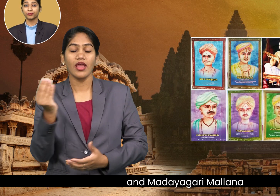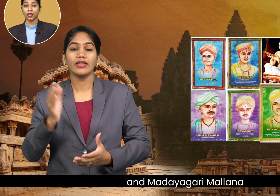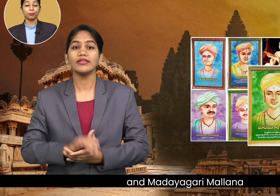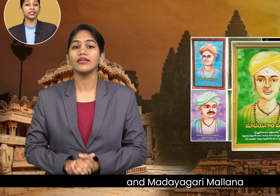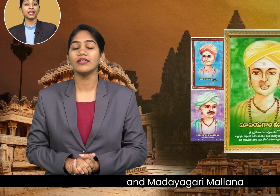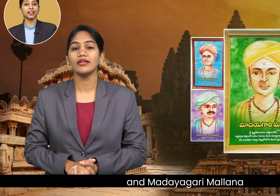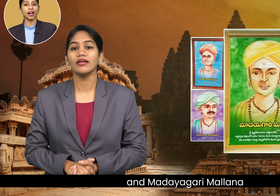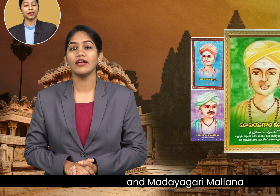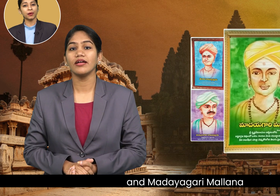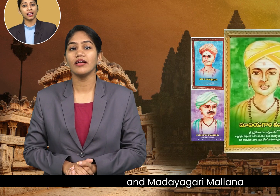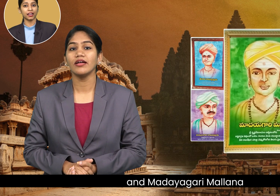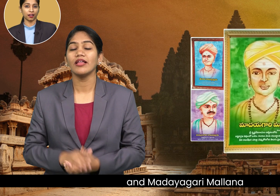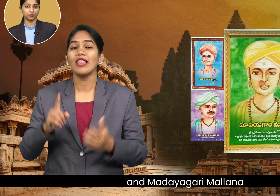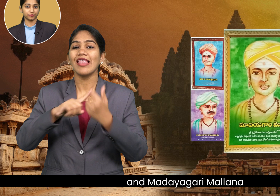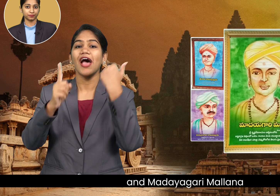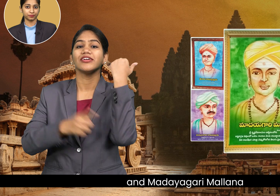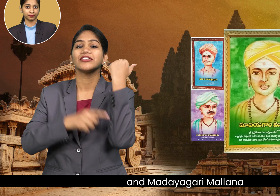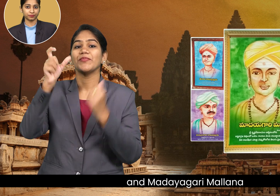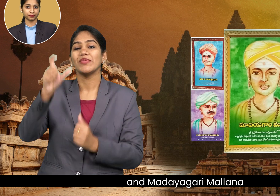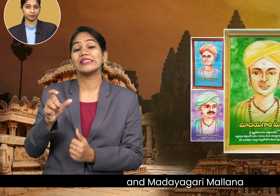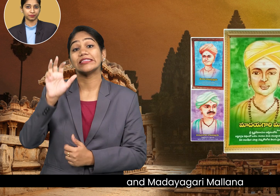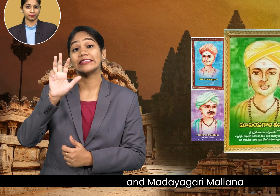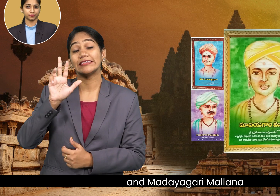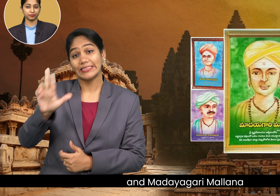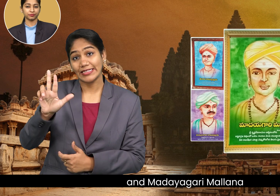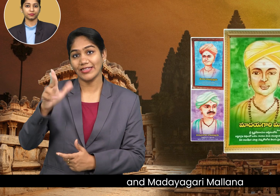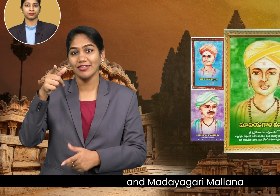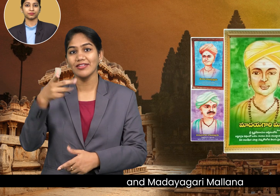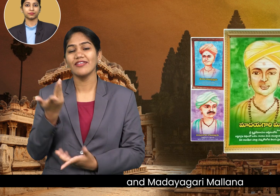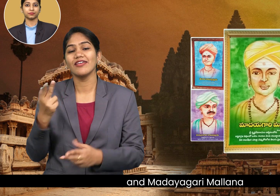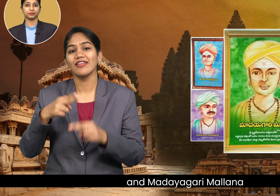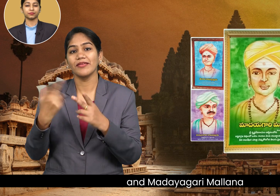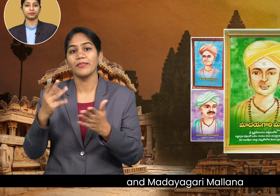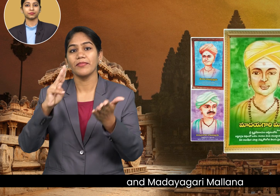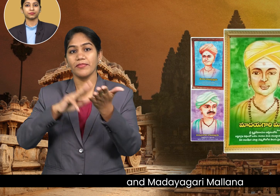and Madayagari Mallana.